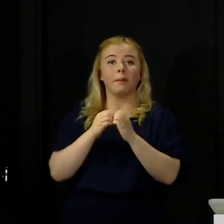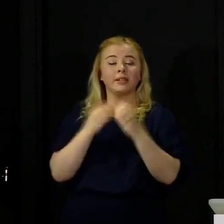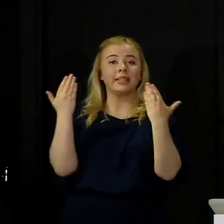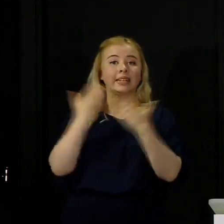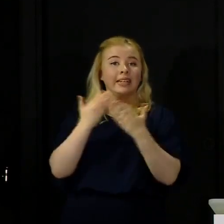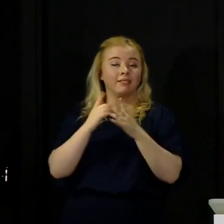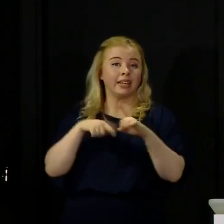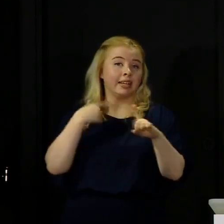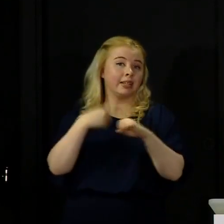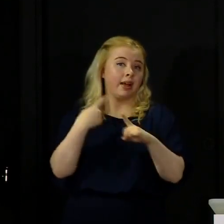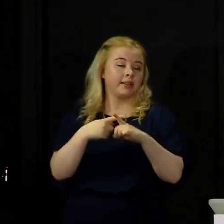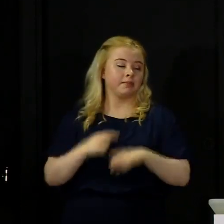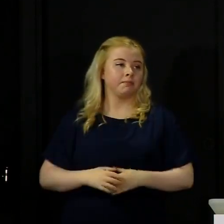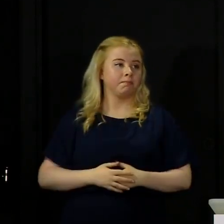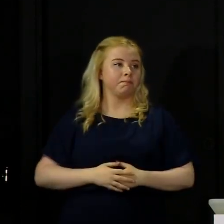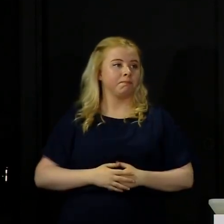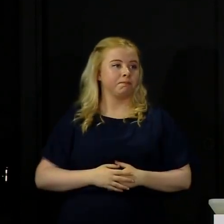Evening Express.